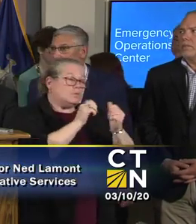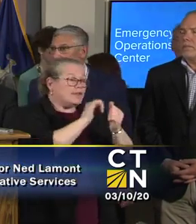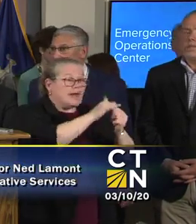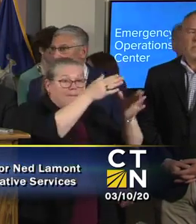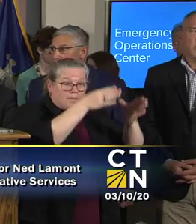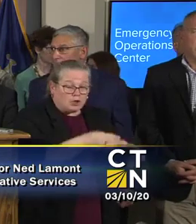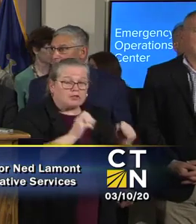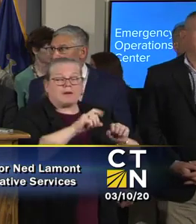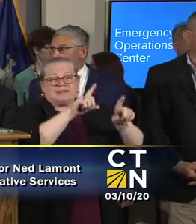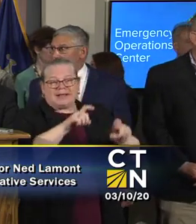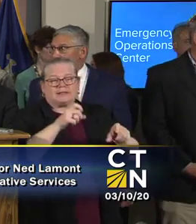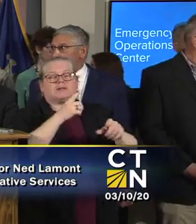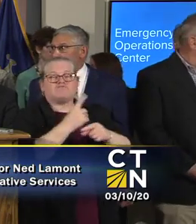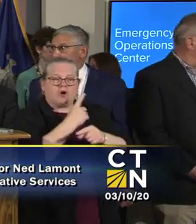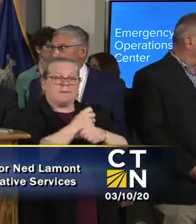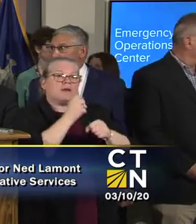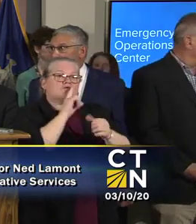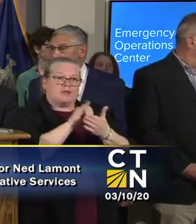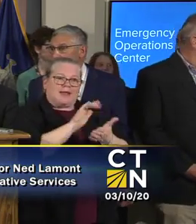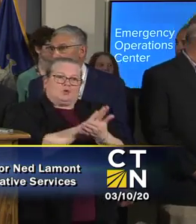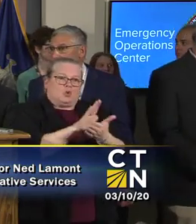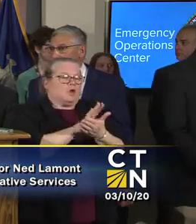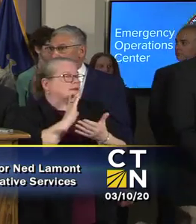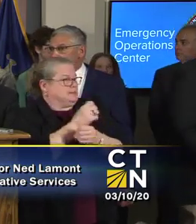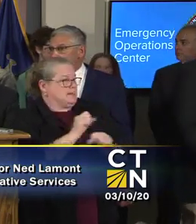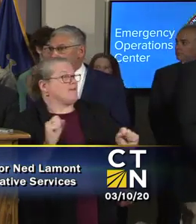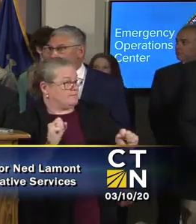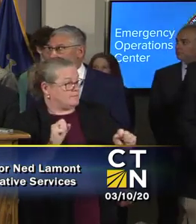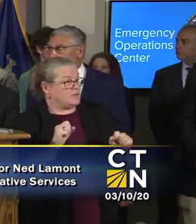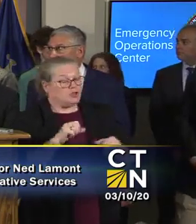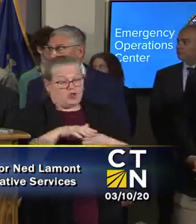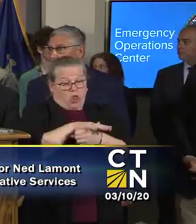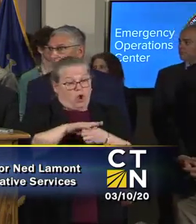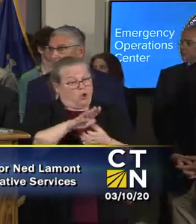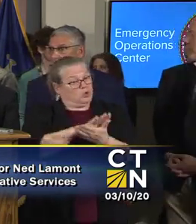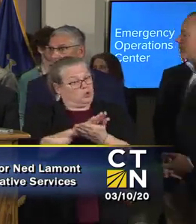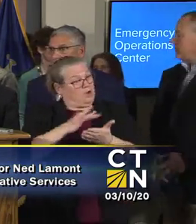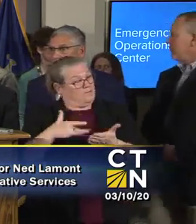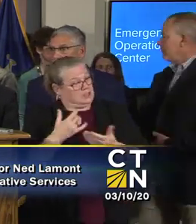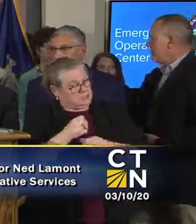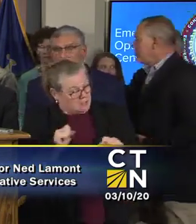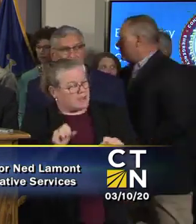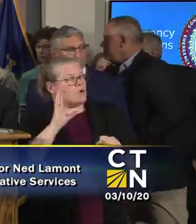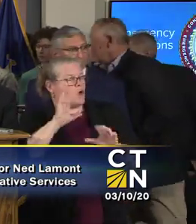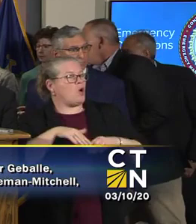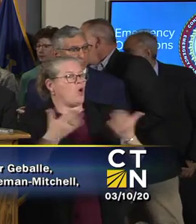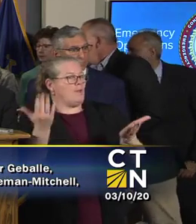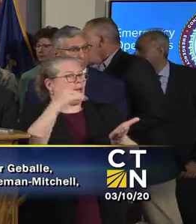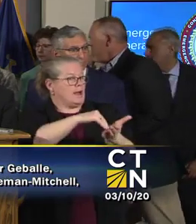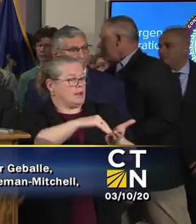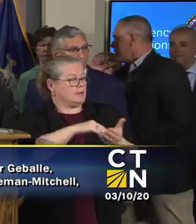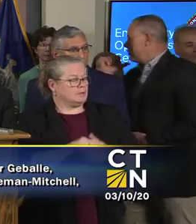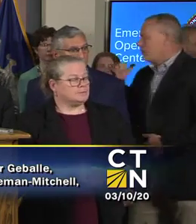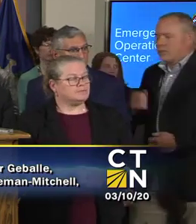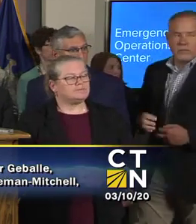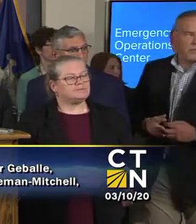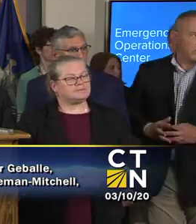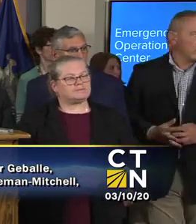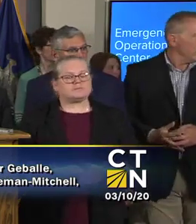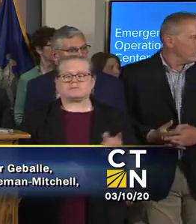appropriate steps are taken to ensure that the school is safe. And when the local school board determines the school is safe, then it will reopen. You've praised a lot